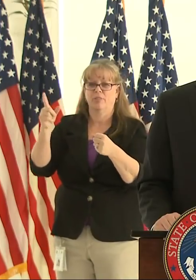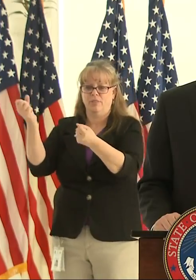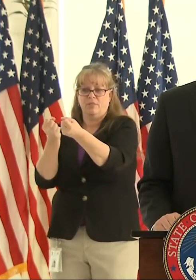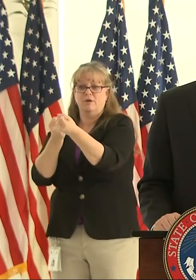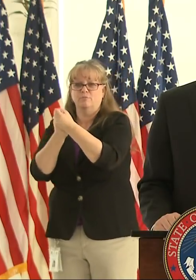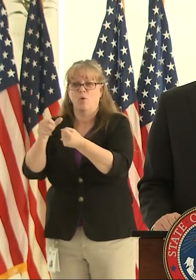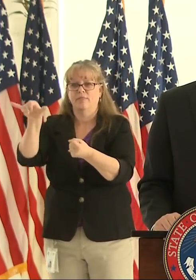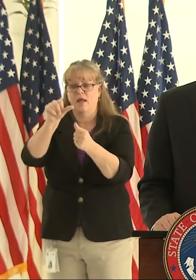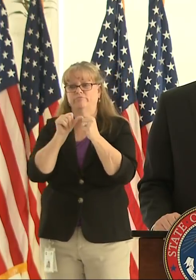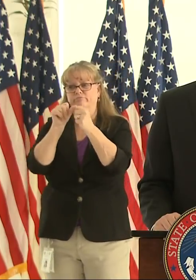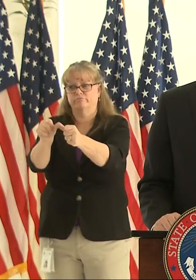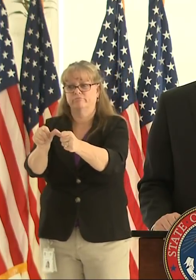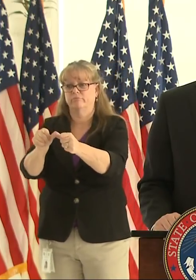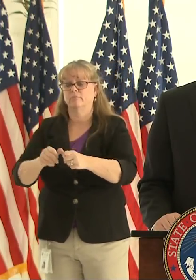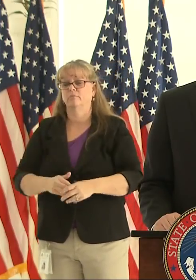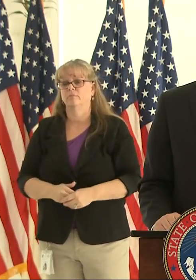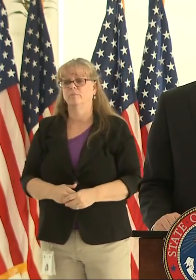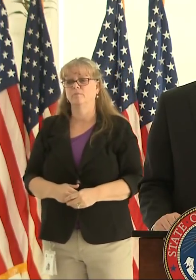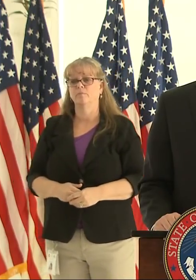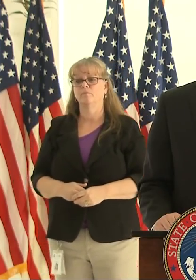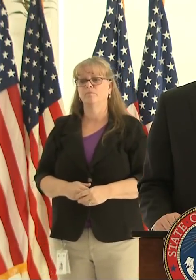Phone?